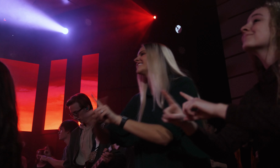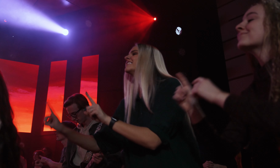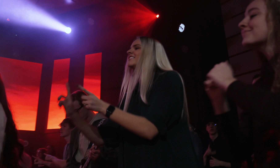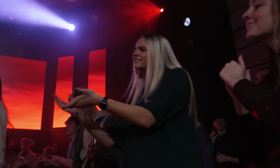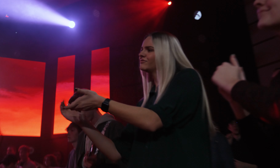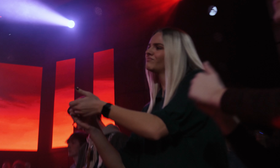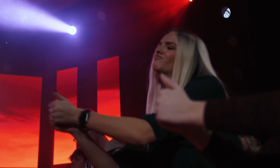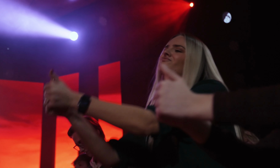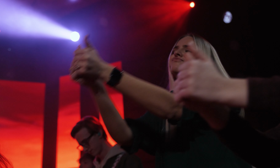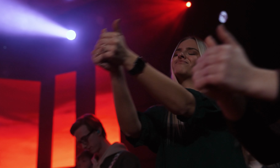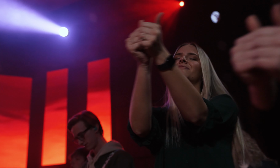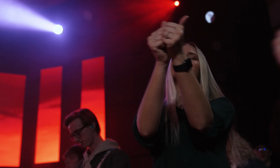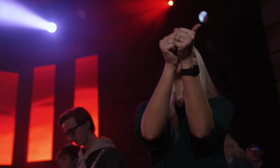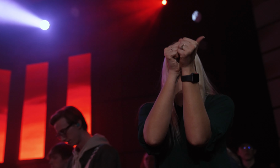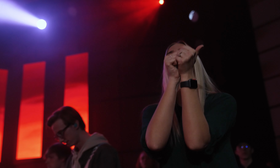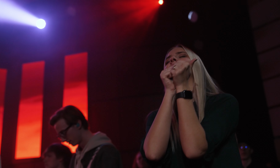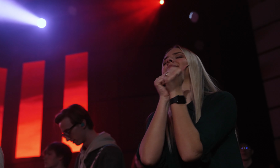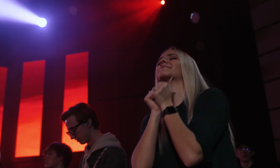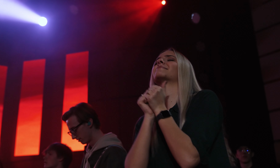one.